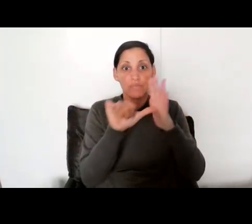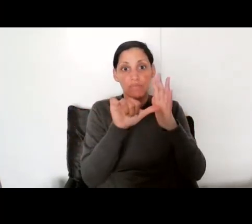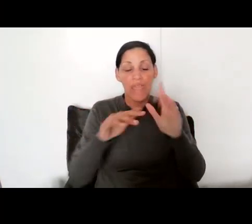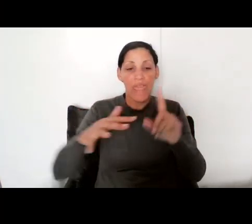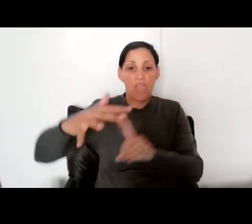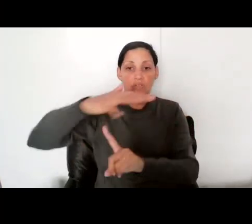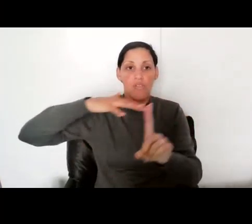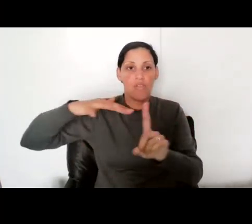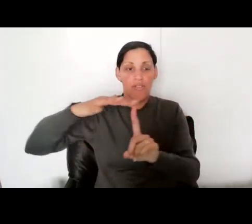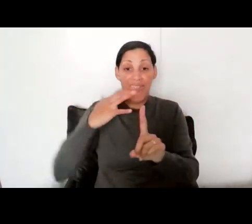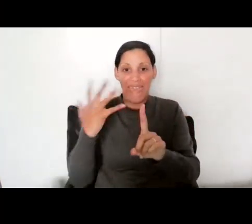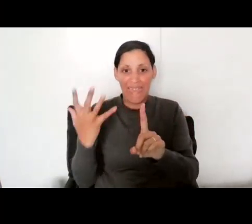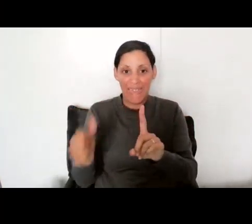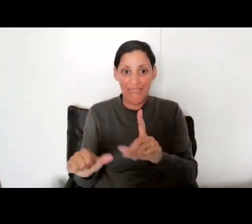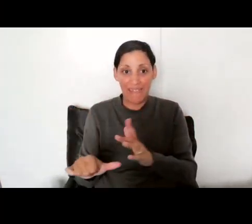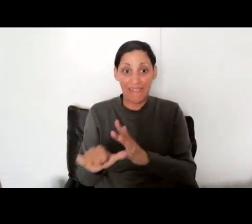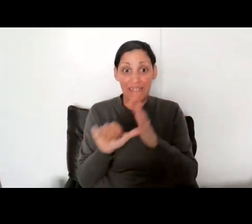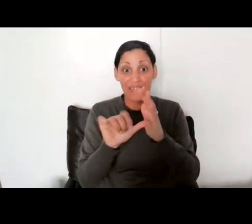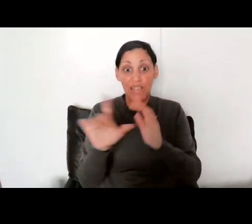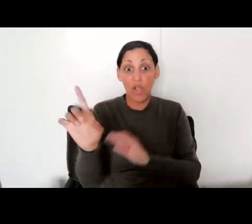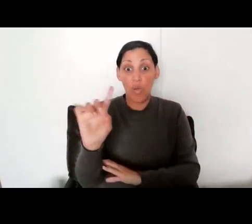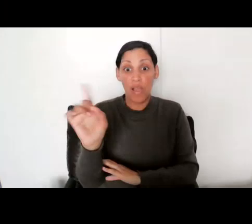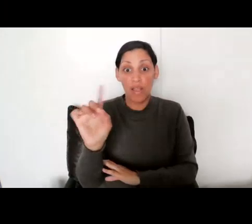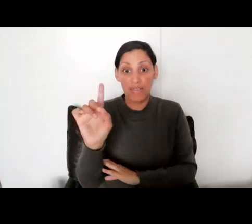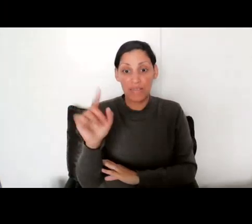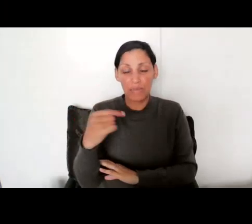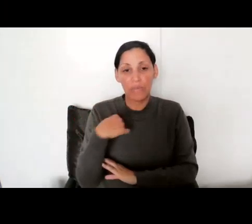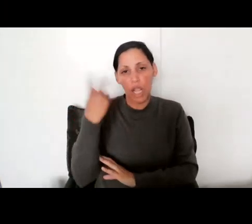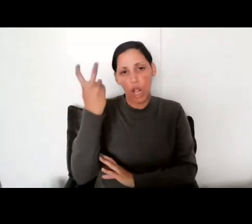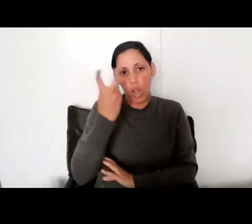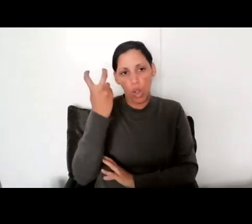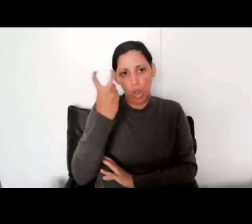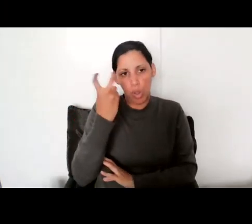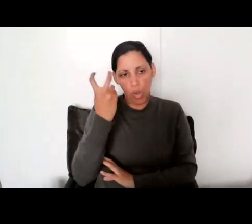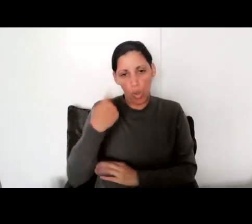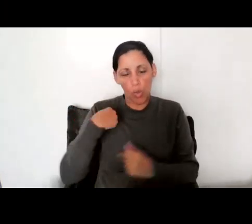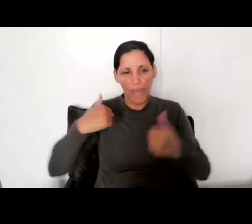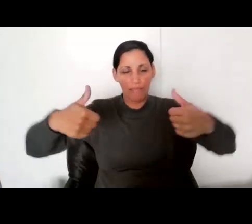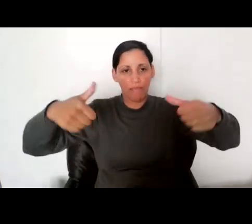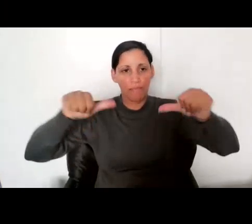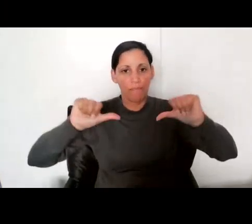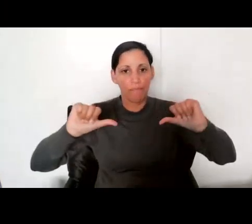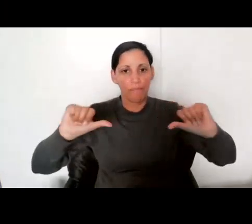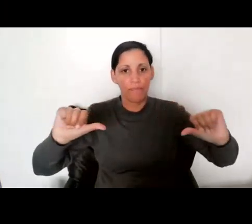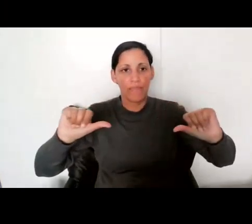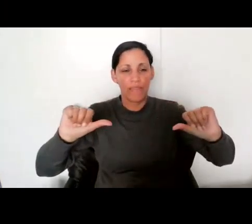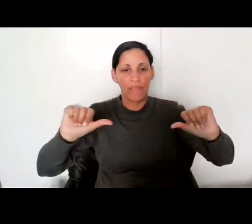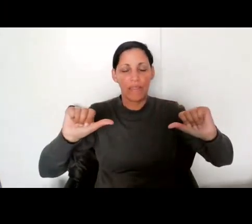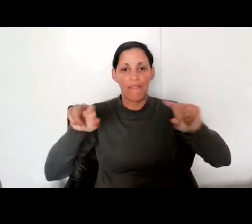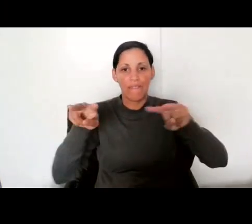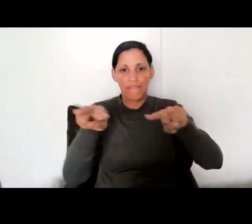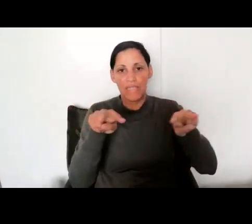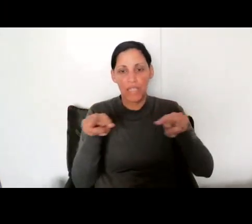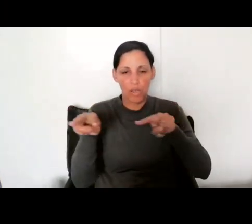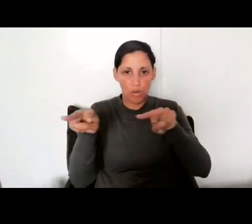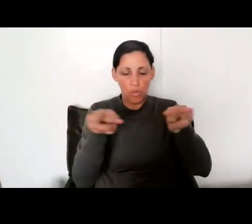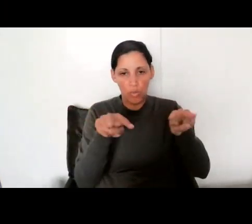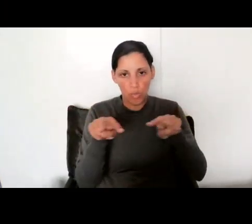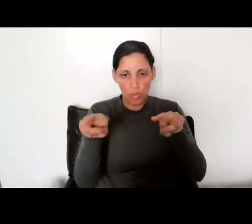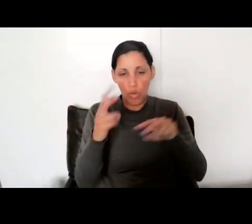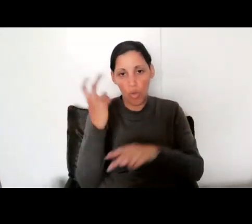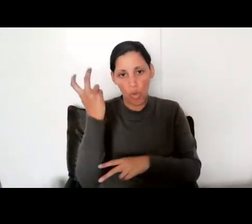you touched on the area where I want us to go through the next video, which is Brian's lecture. I want us to go